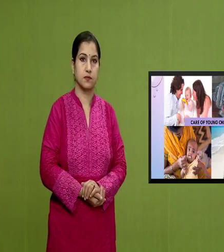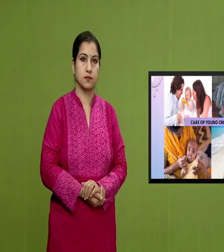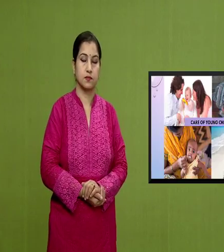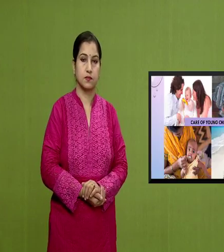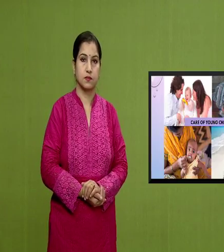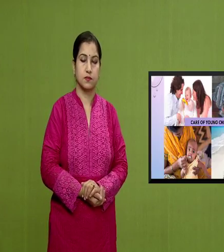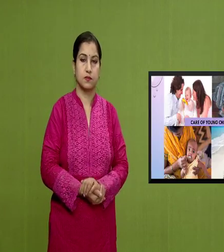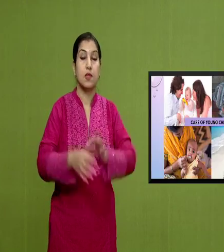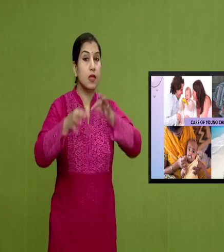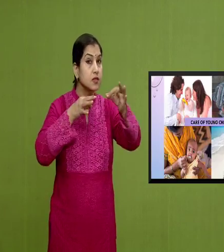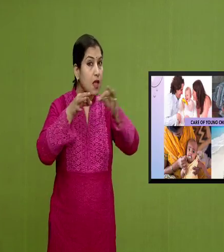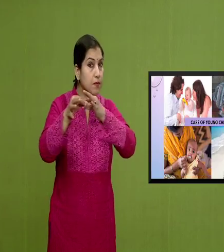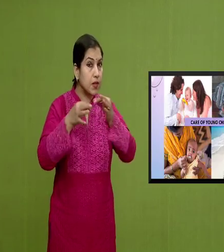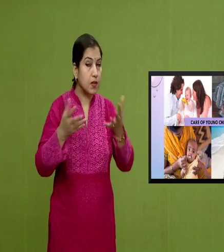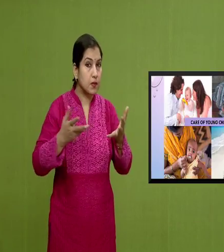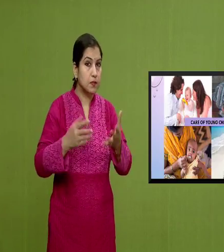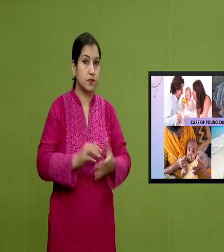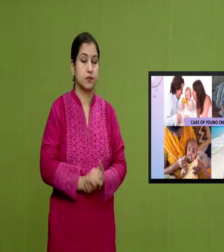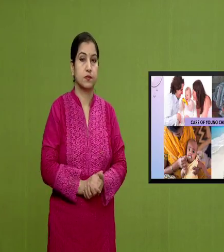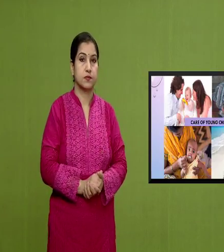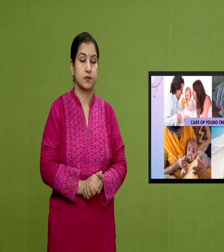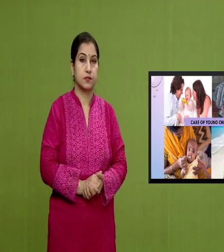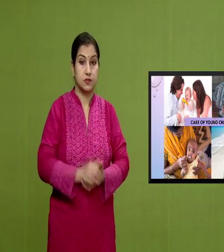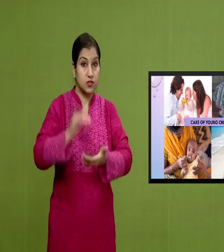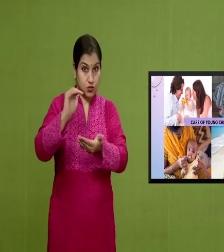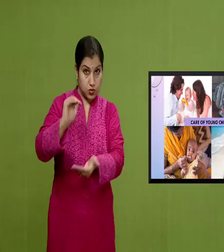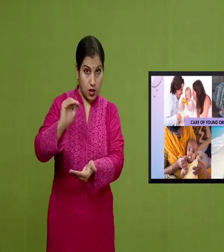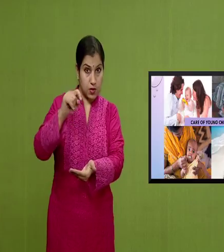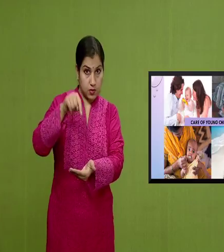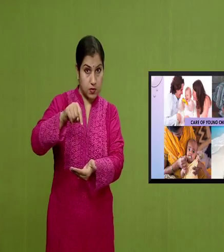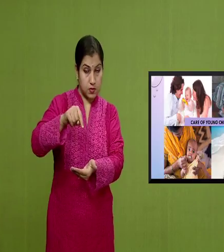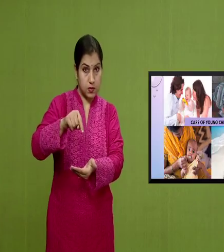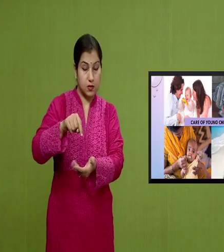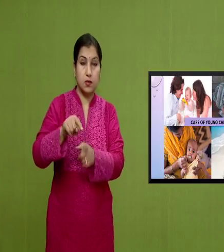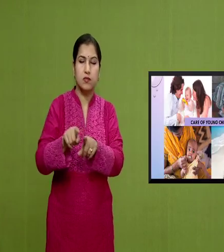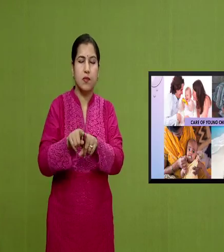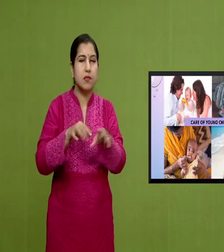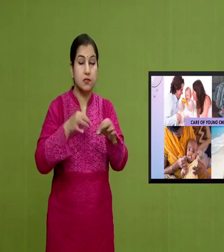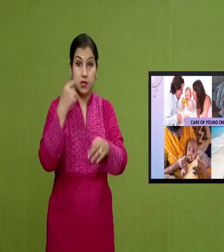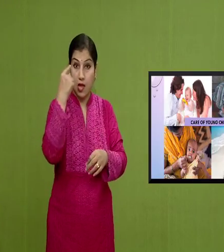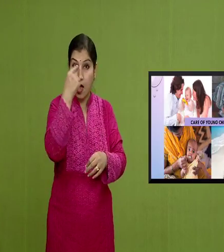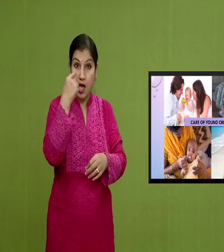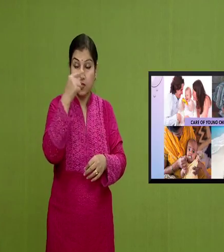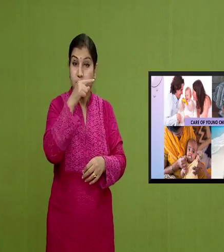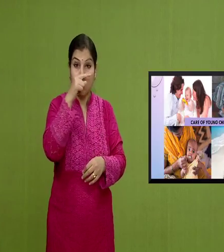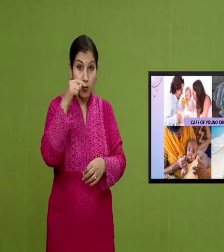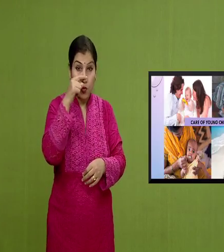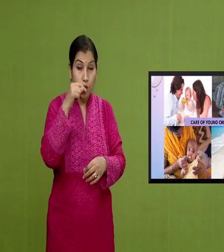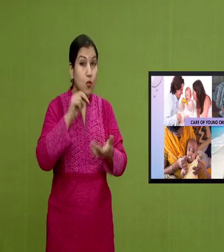For example, if a child has blue eyes, so this